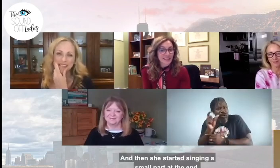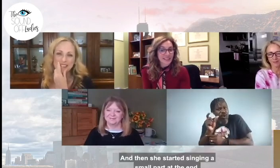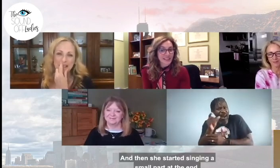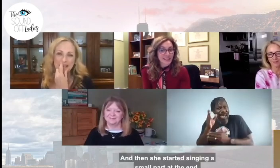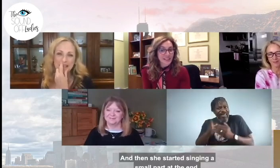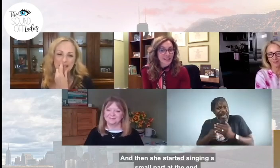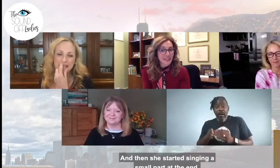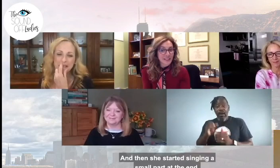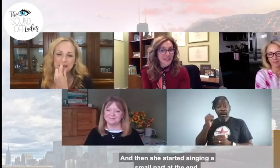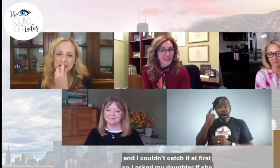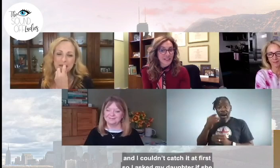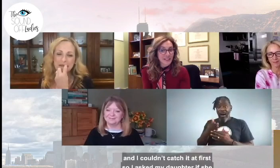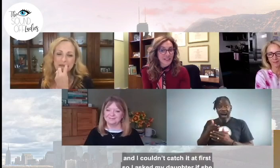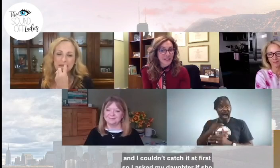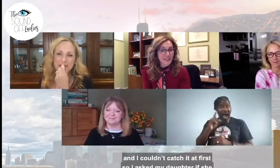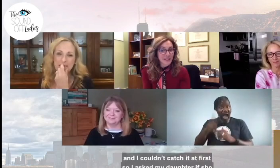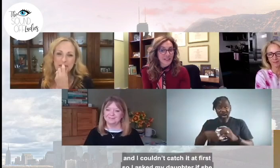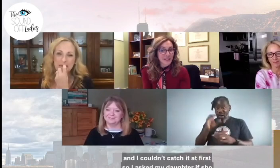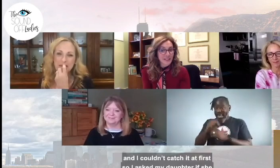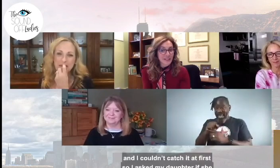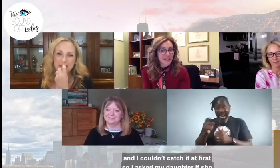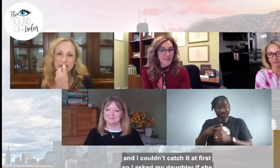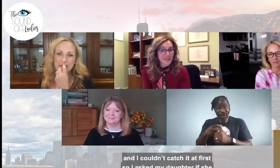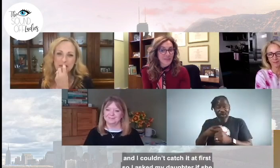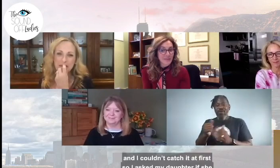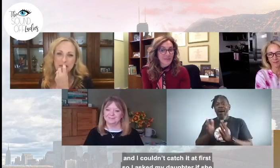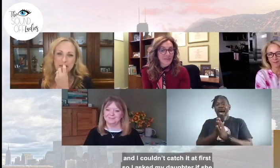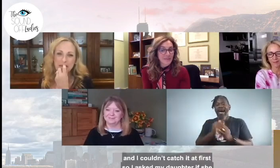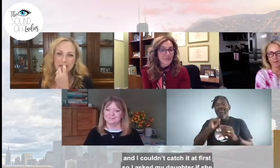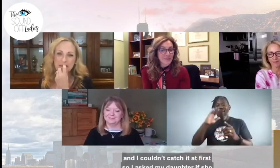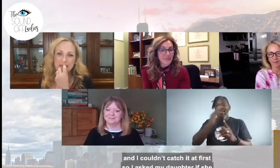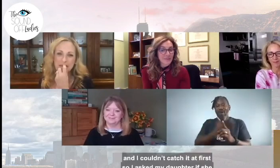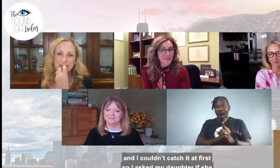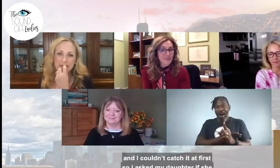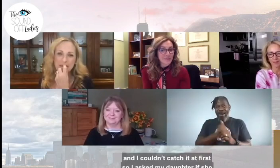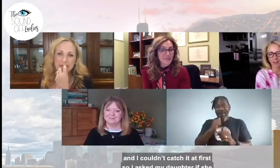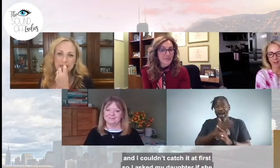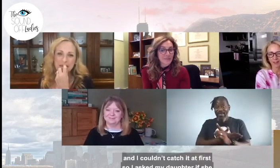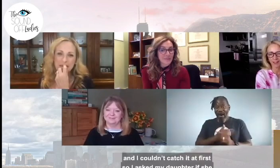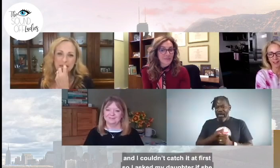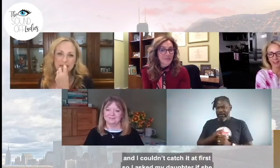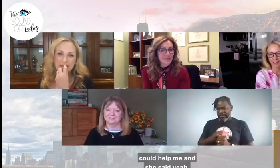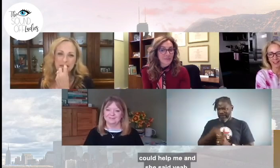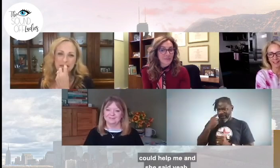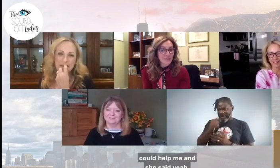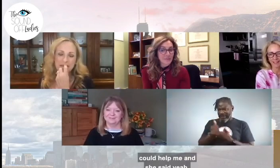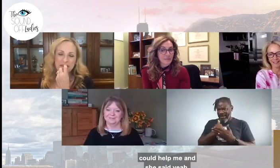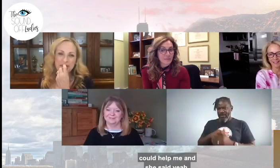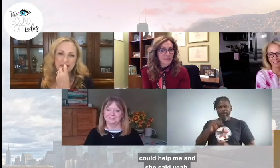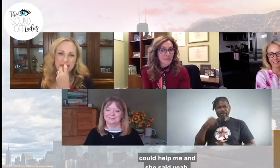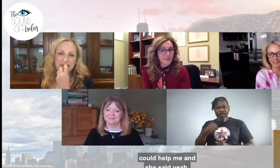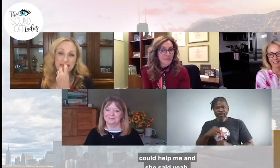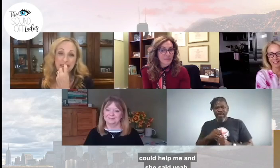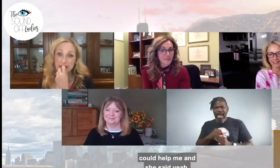then she started singing a little bit, and I couldn't catch it at first. So I asked my daughter if she could help me, and she said